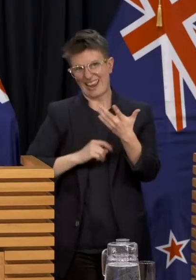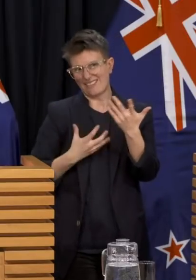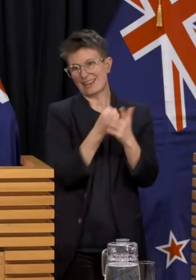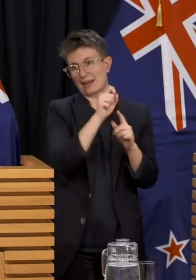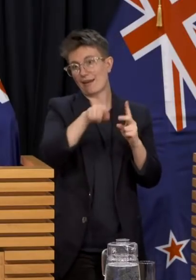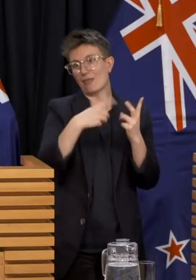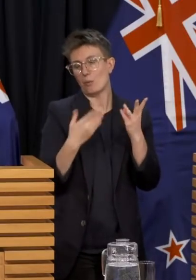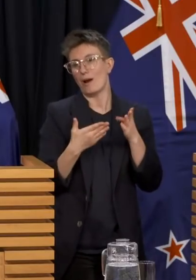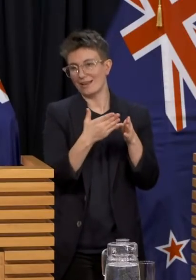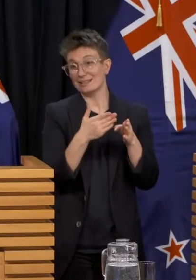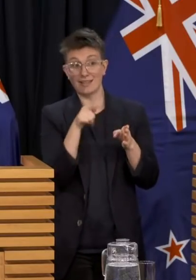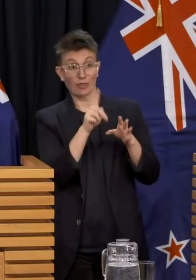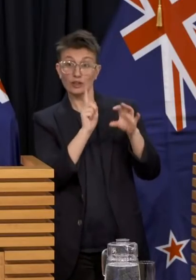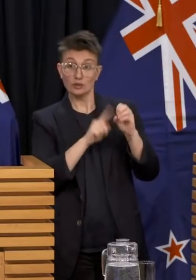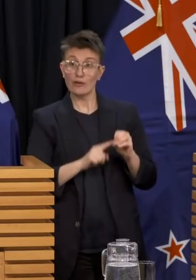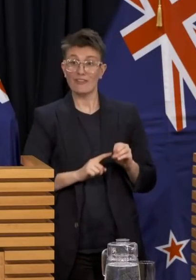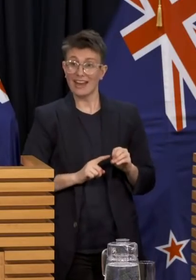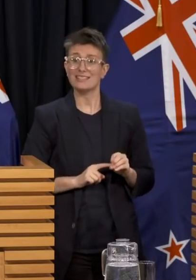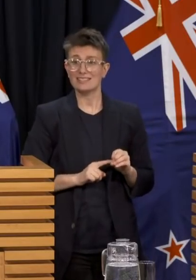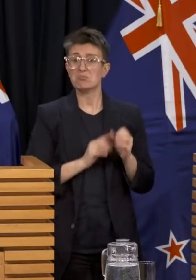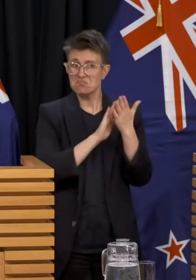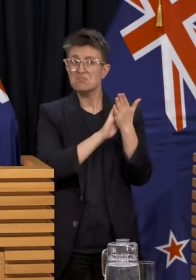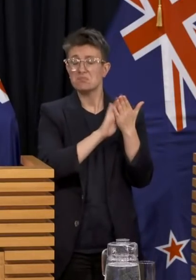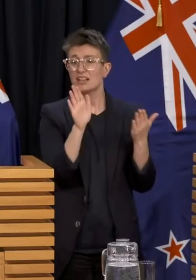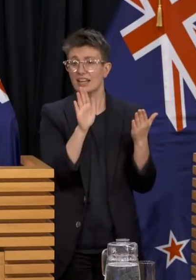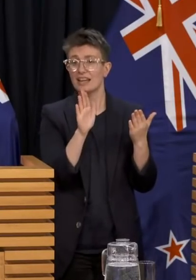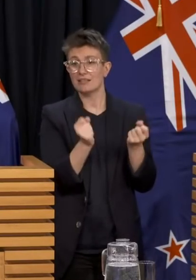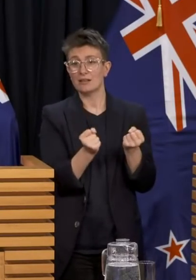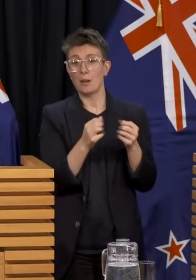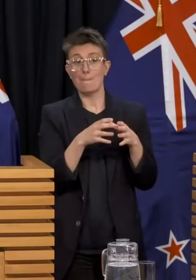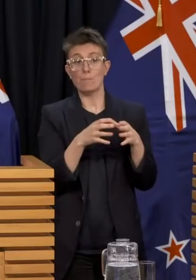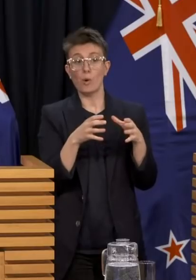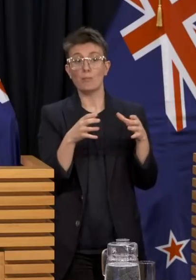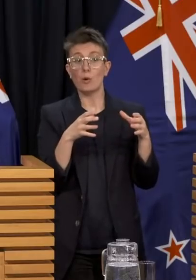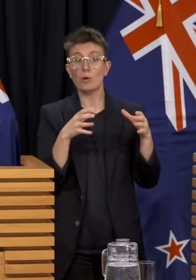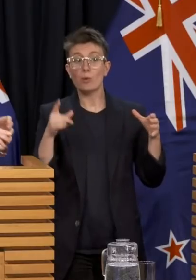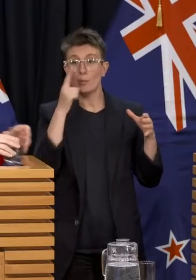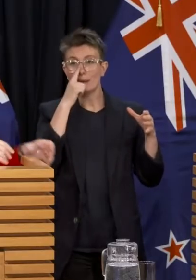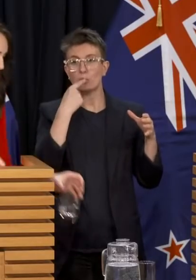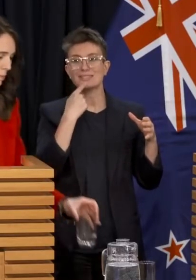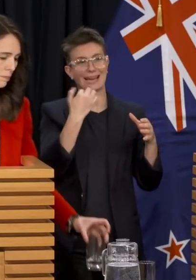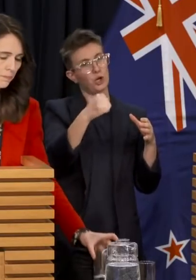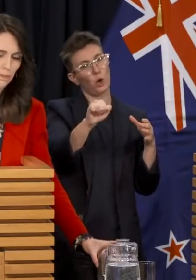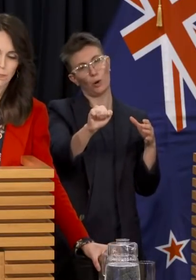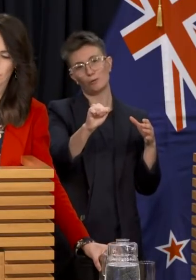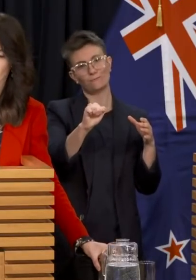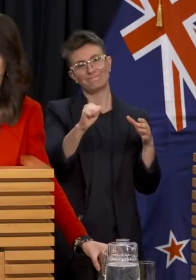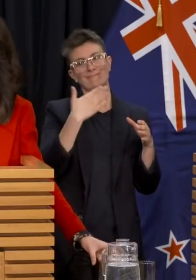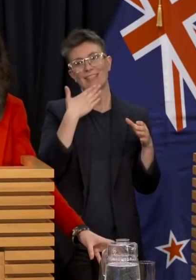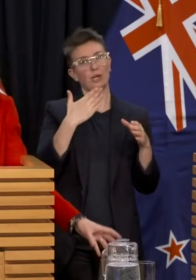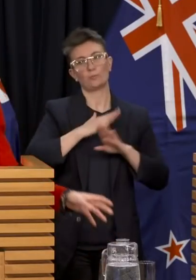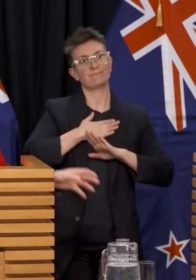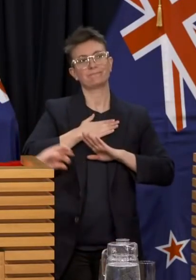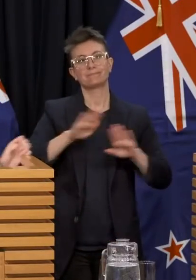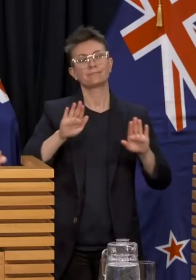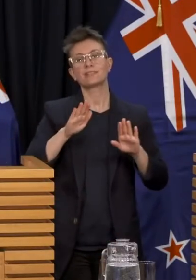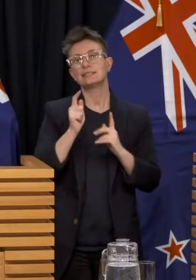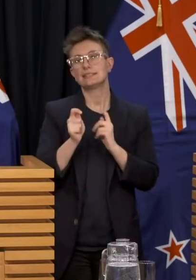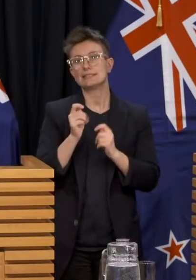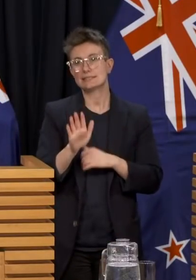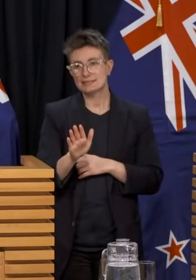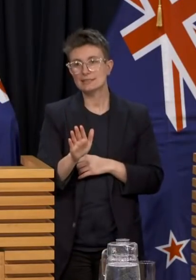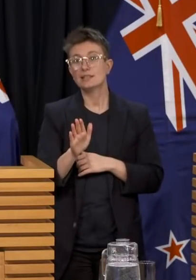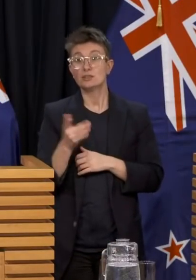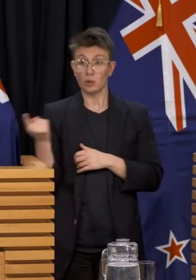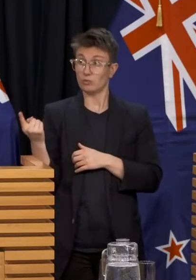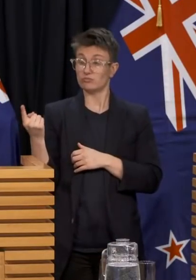getting, that increasing numbers of people are saying no, they don't want to have a test. And as the Prime Minister has said, our clear message to them is, play